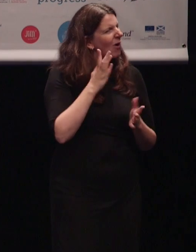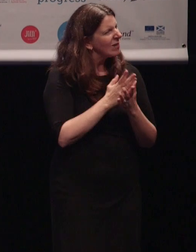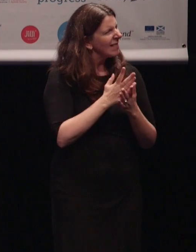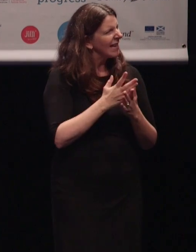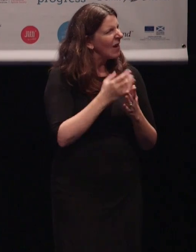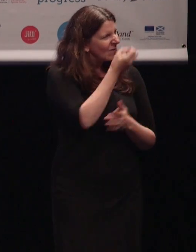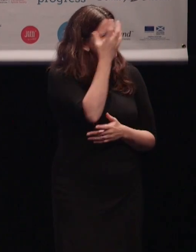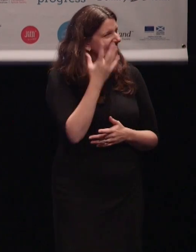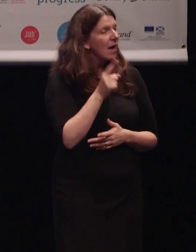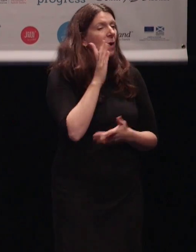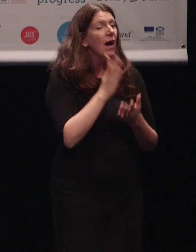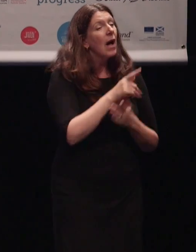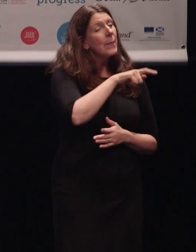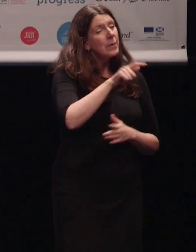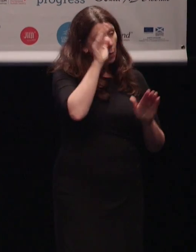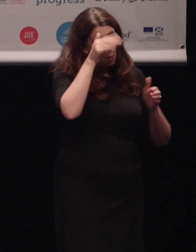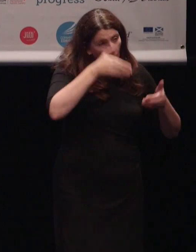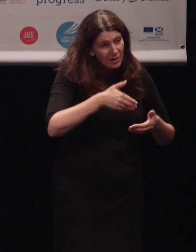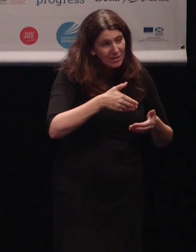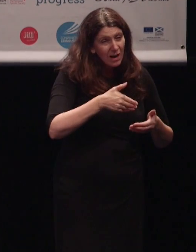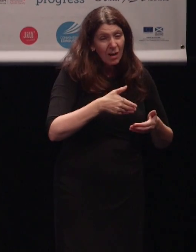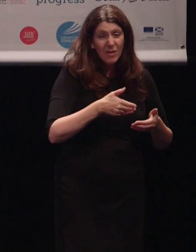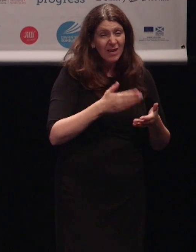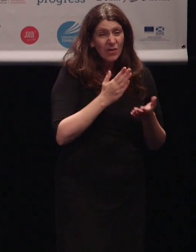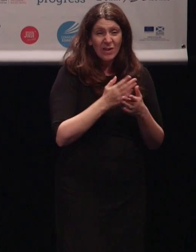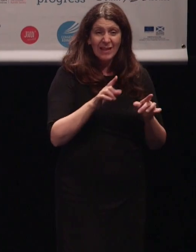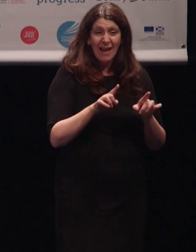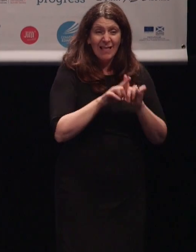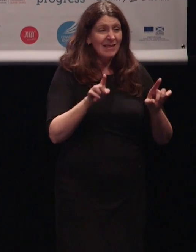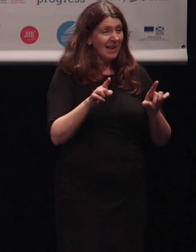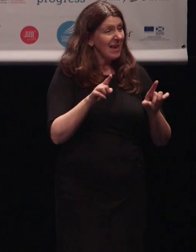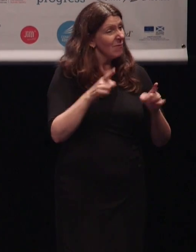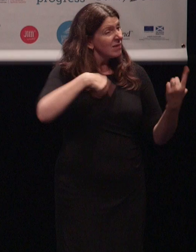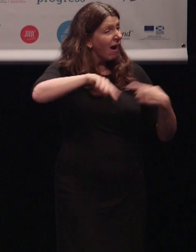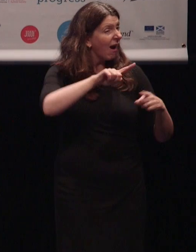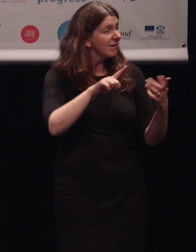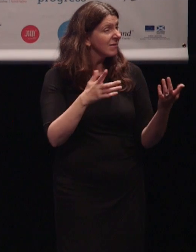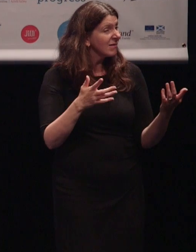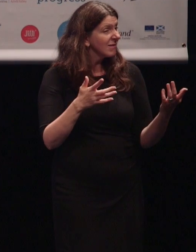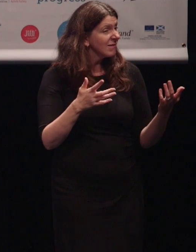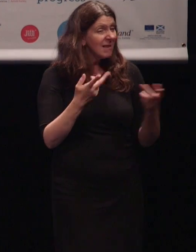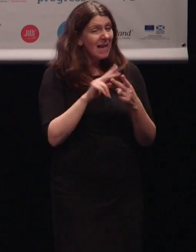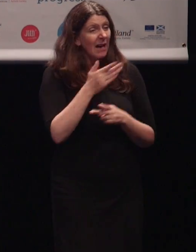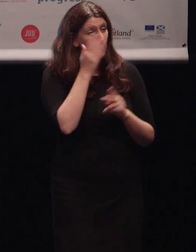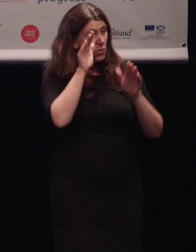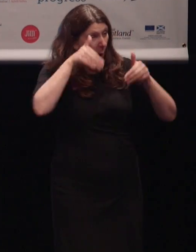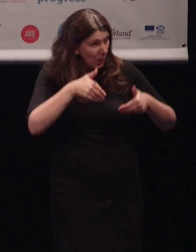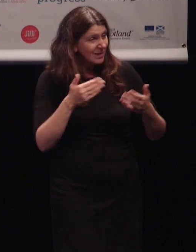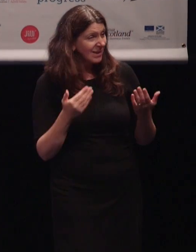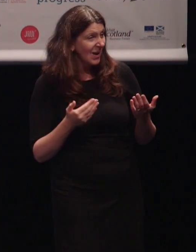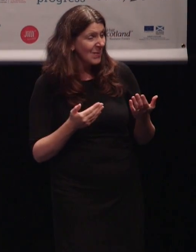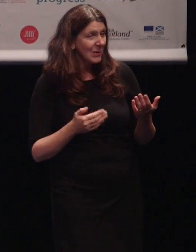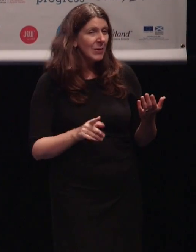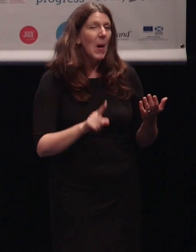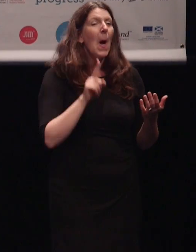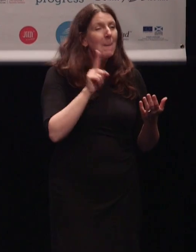with autism are no different in many aspects from people who don't have autism. So it's the same mechanism. We